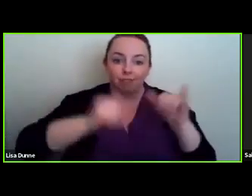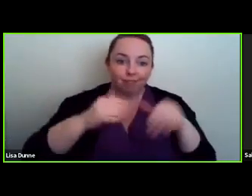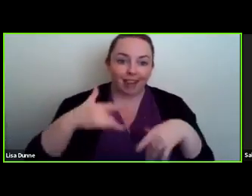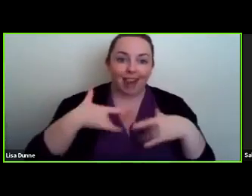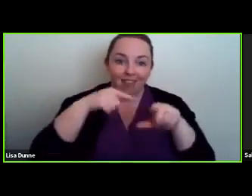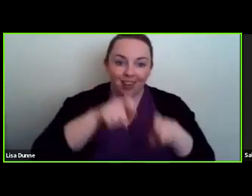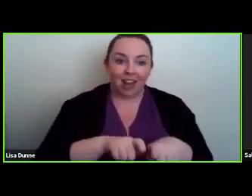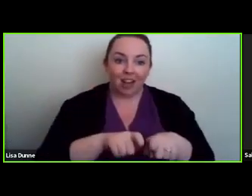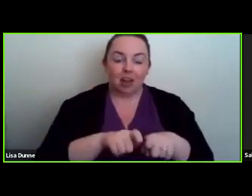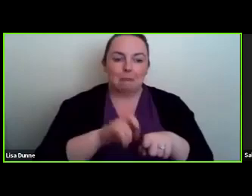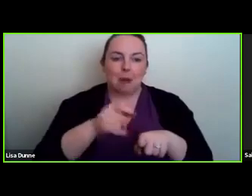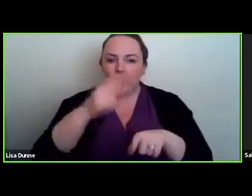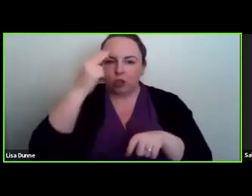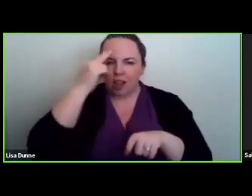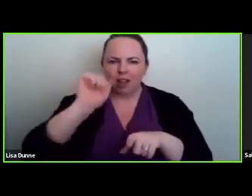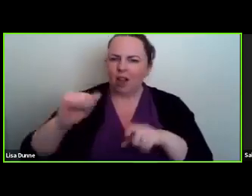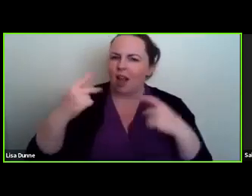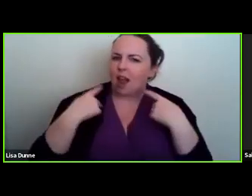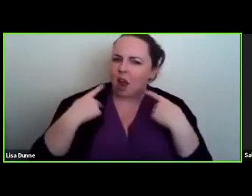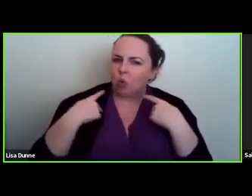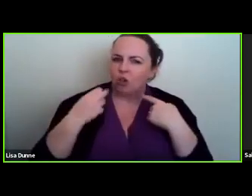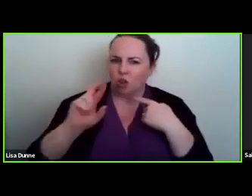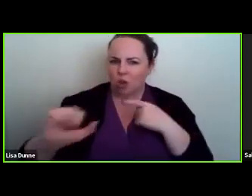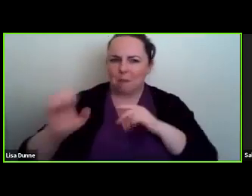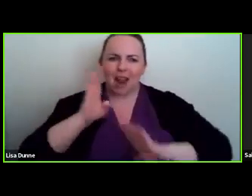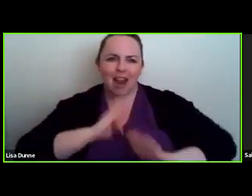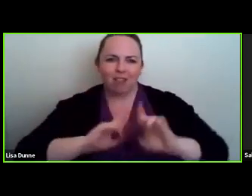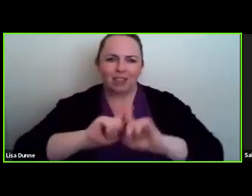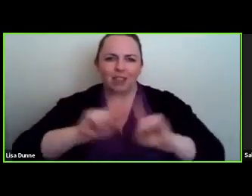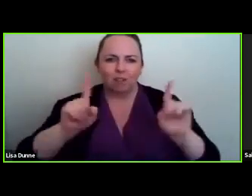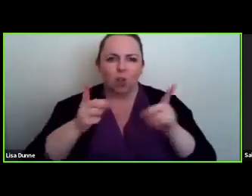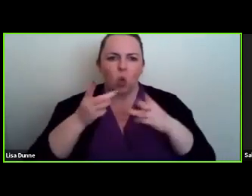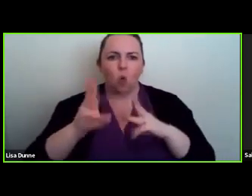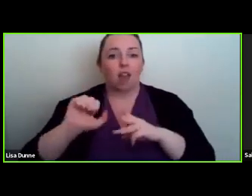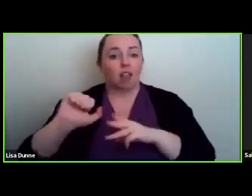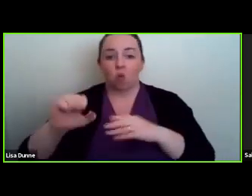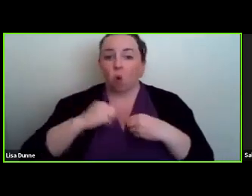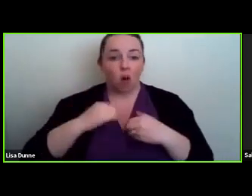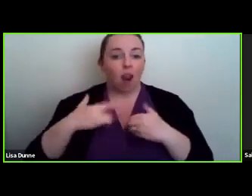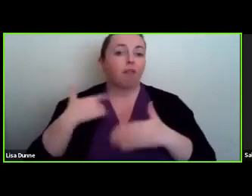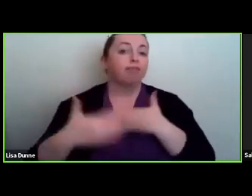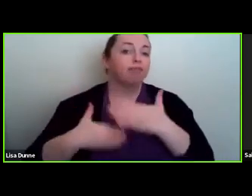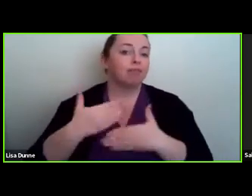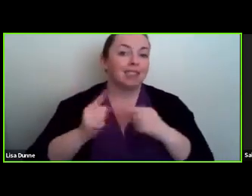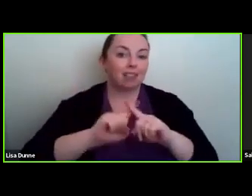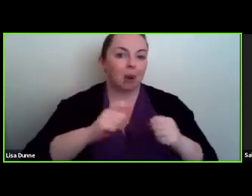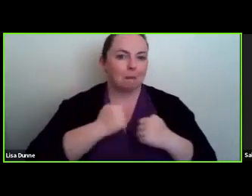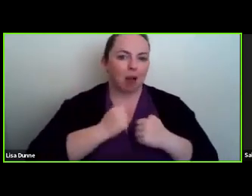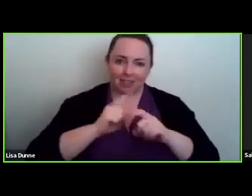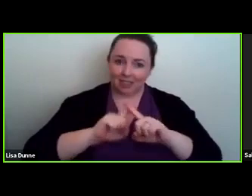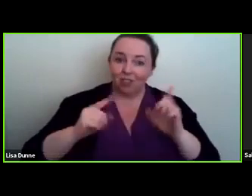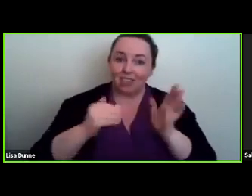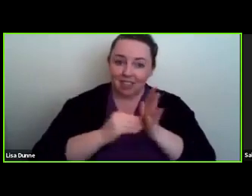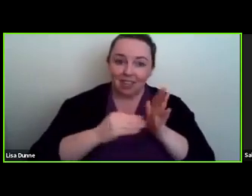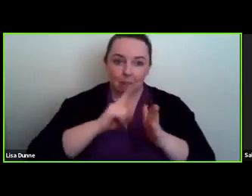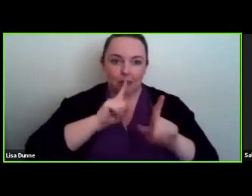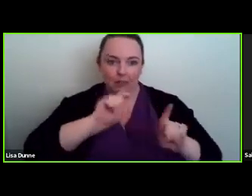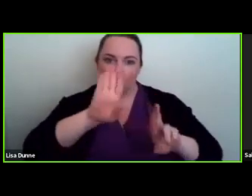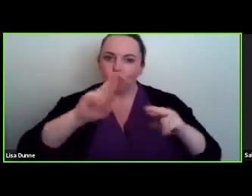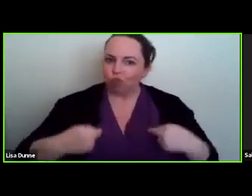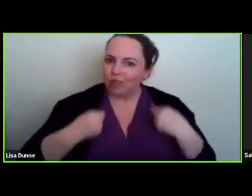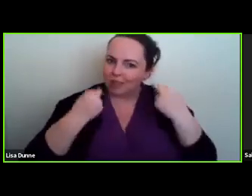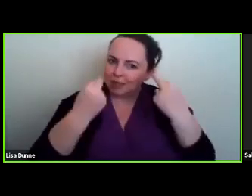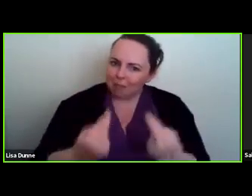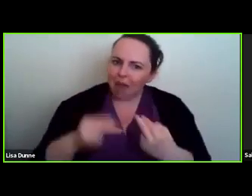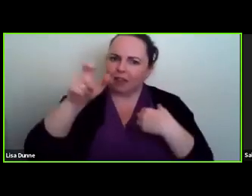understand their language, or the way they behave or the way they are getting on with their life. And that we treat them with respect and dignity regardless